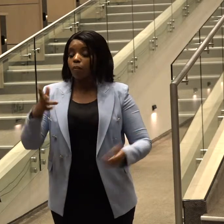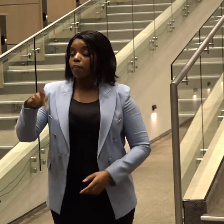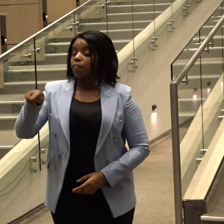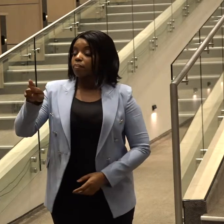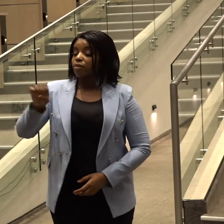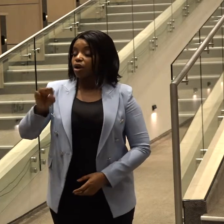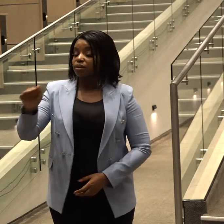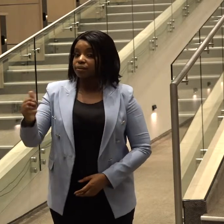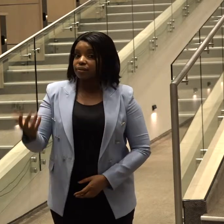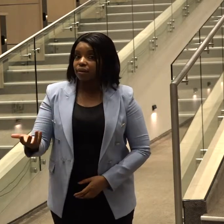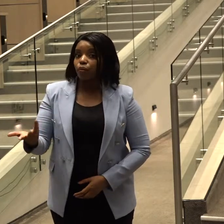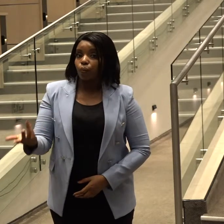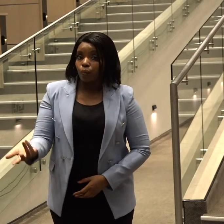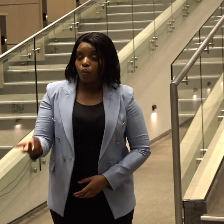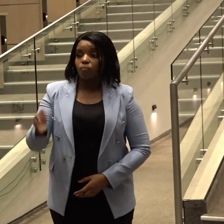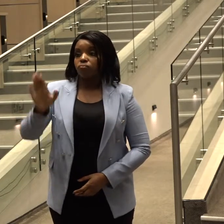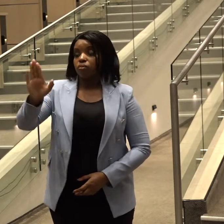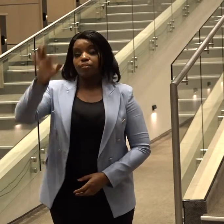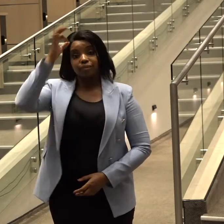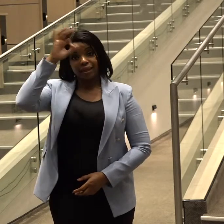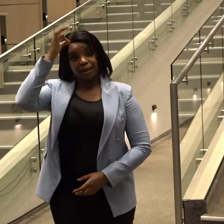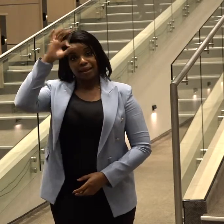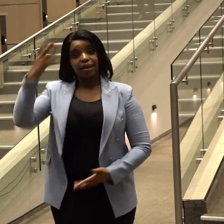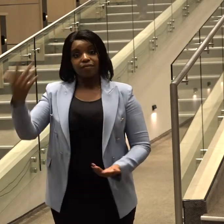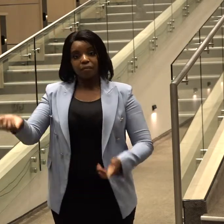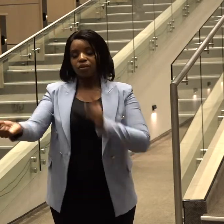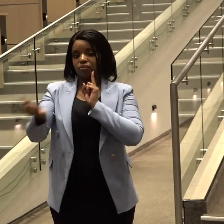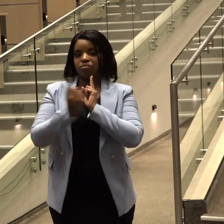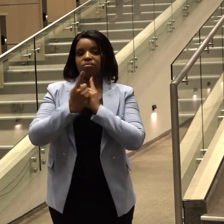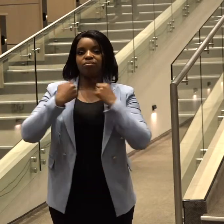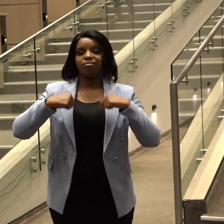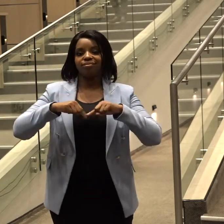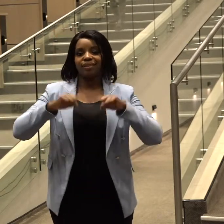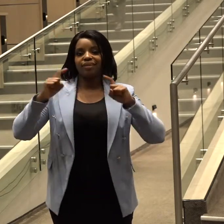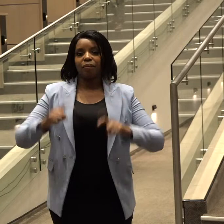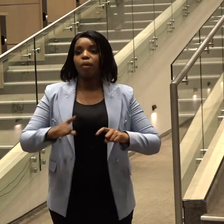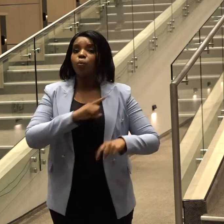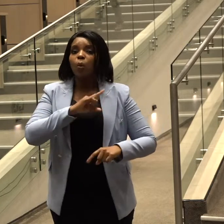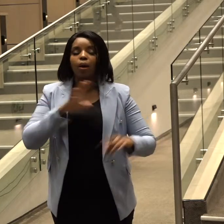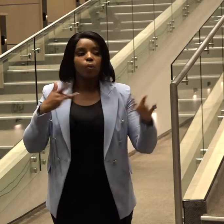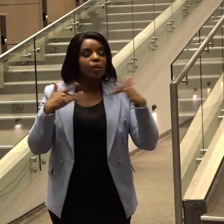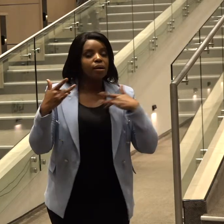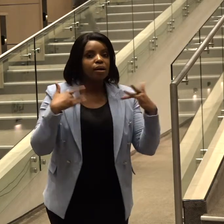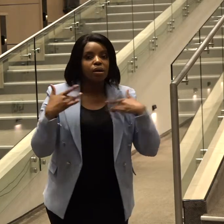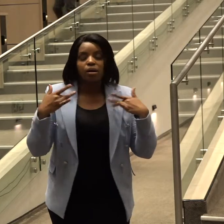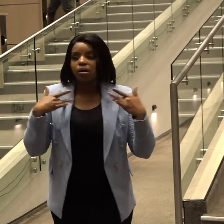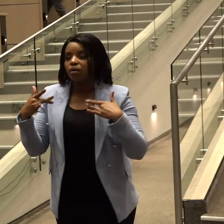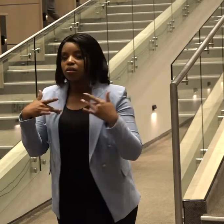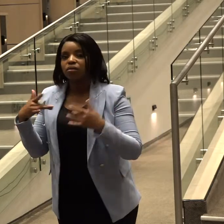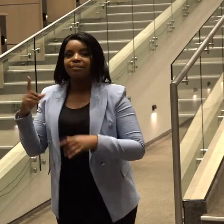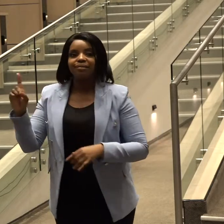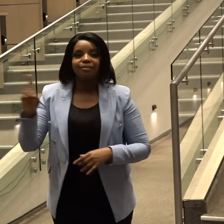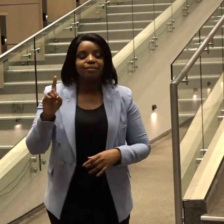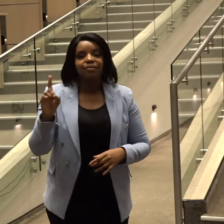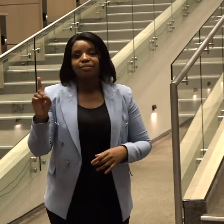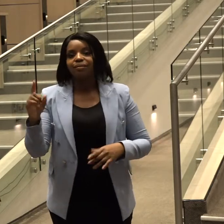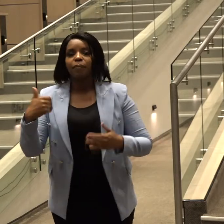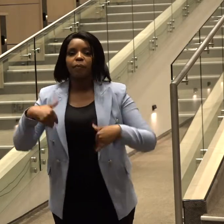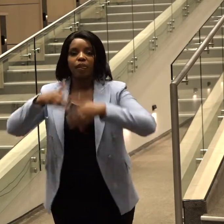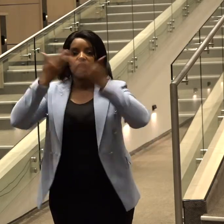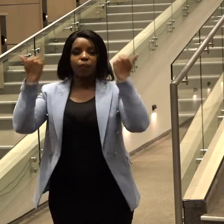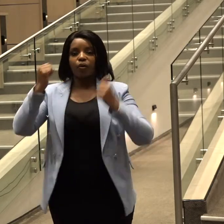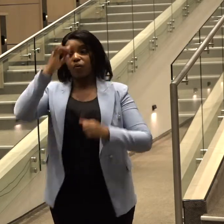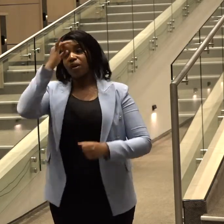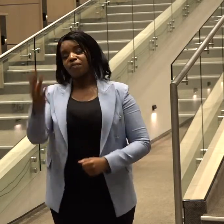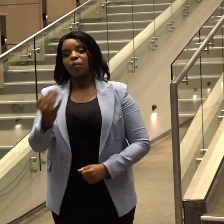government itself that we could talk to because we've got so many concerns we do and you don't know where and how and to who to